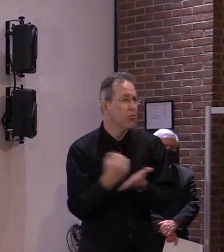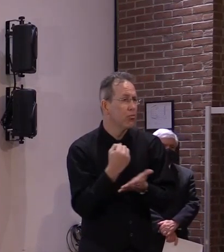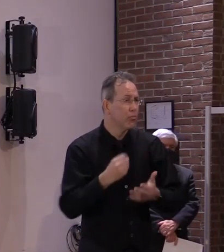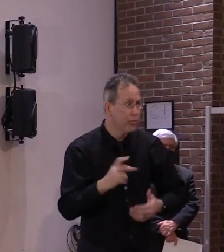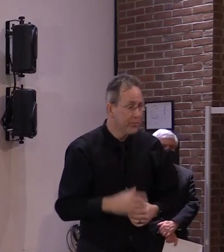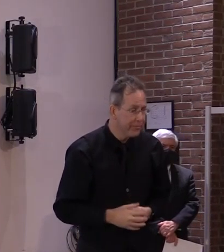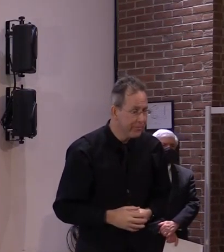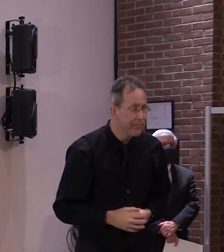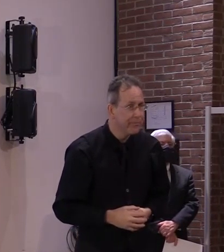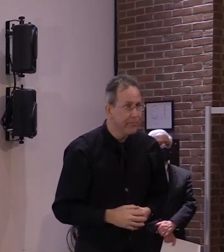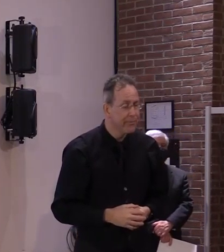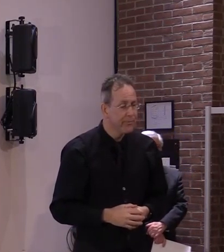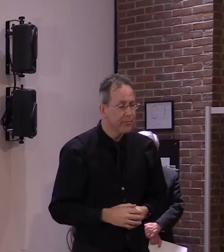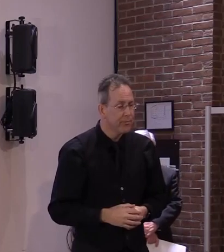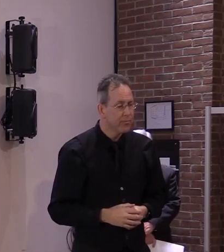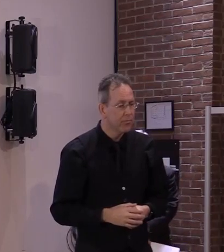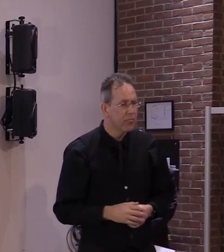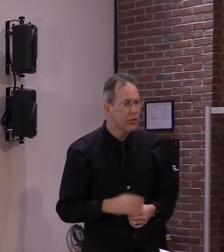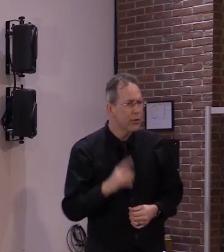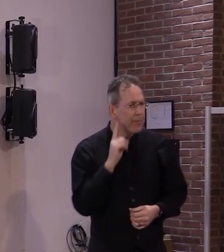So, Secretary Smith,